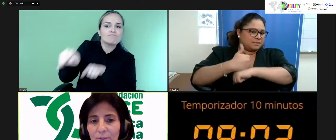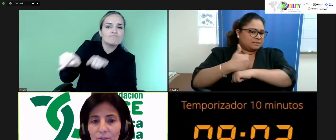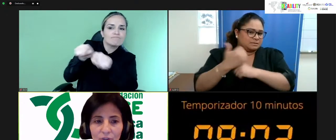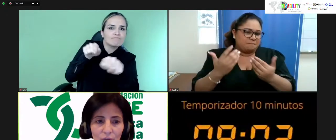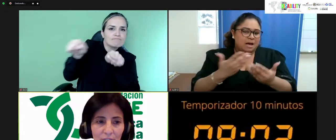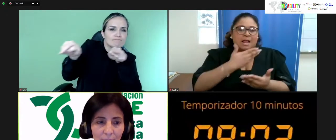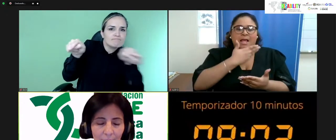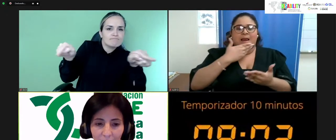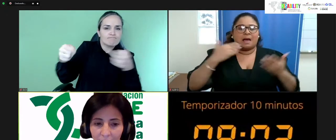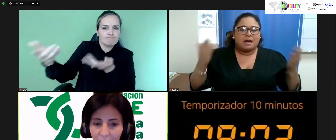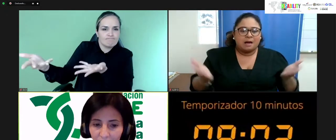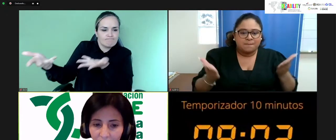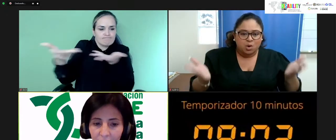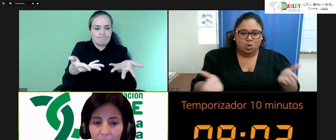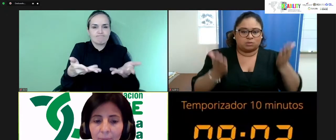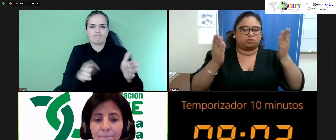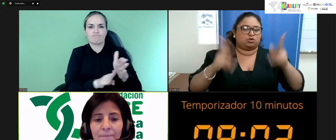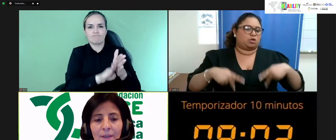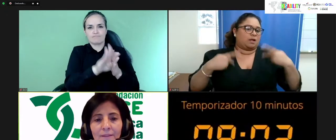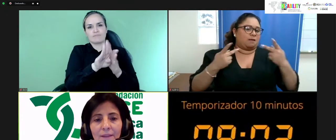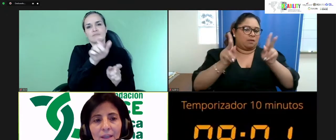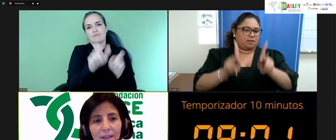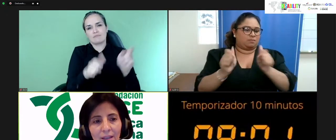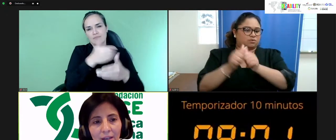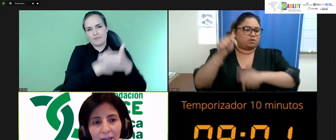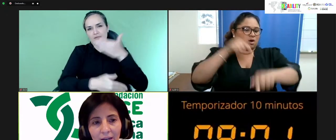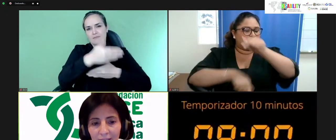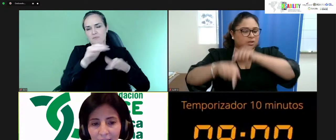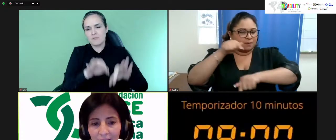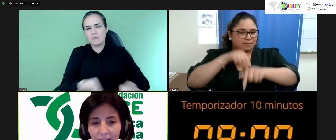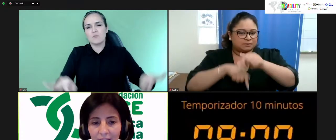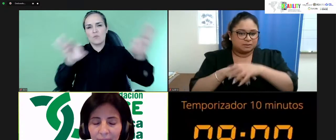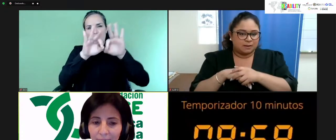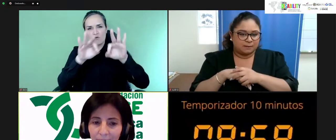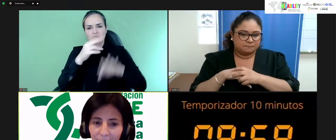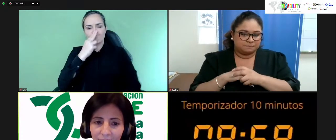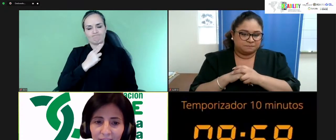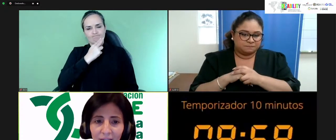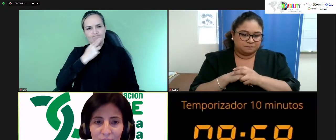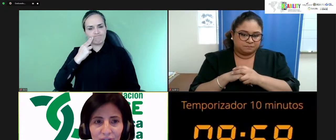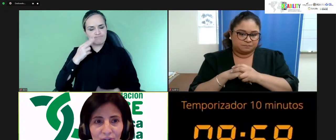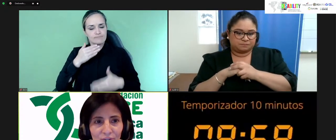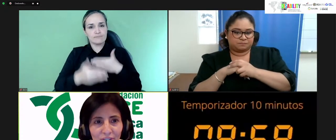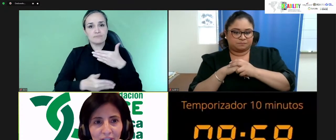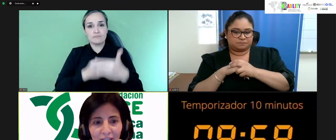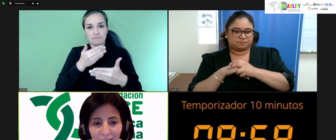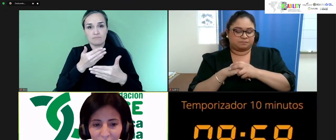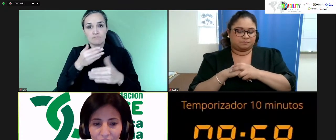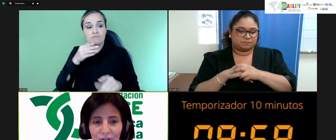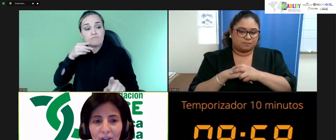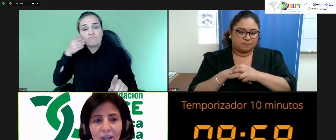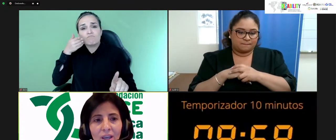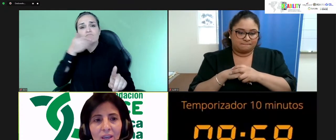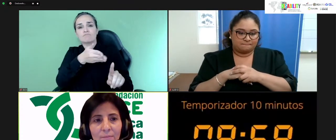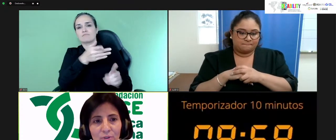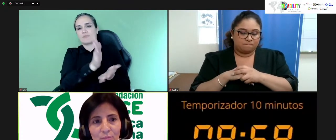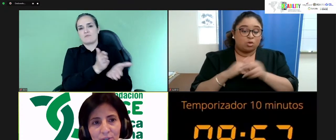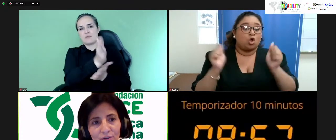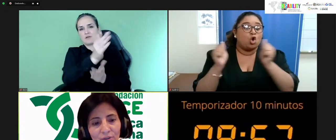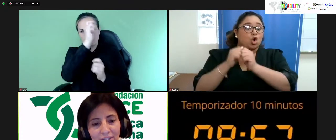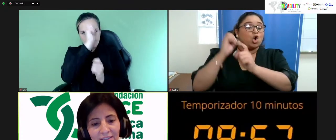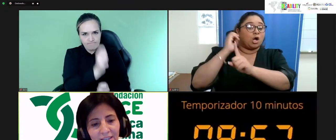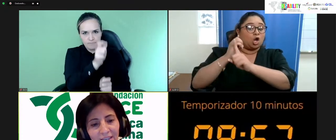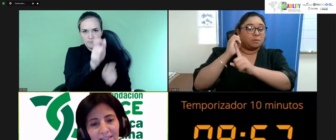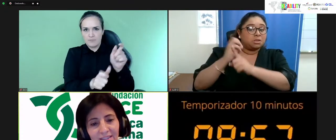in the improvement of the lives of persons with disabilities and the warranty of our